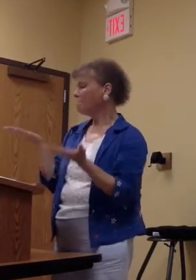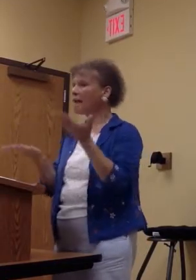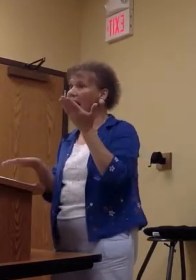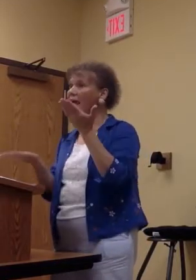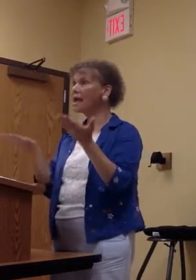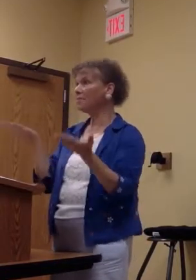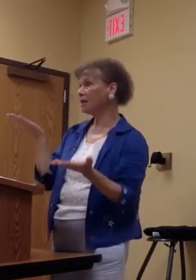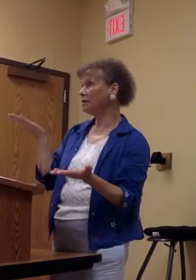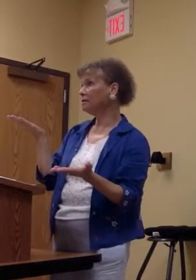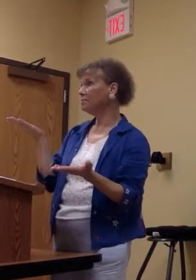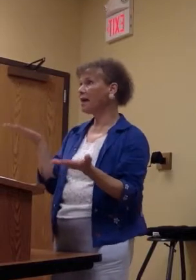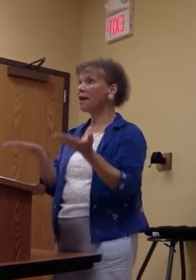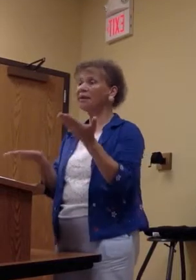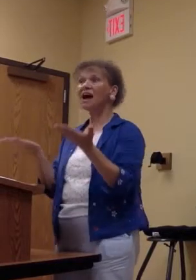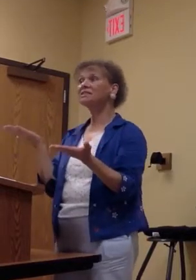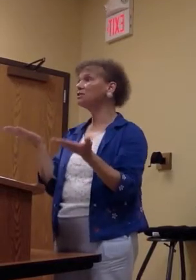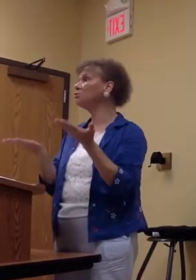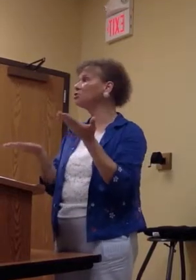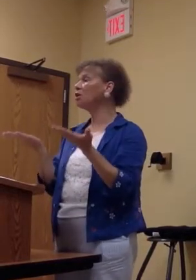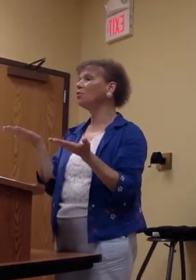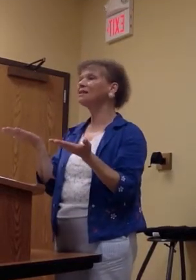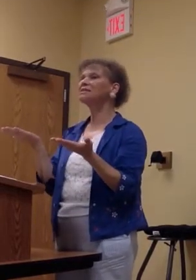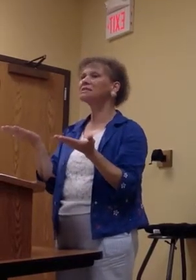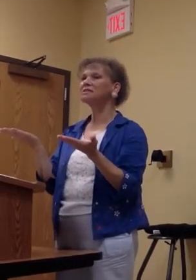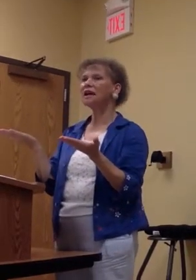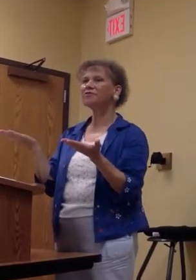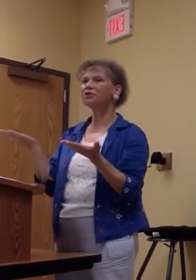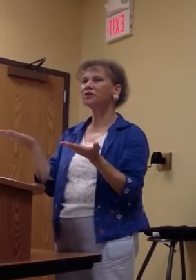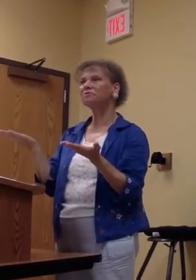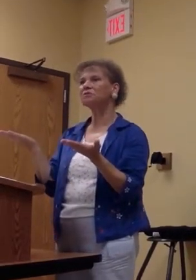Not so. What is the sign for so?